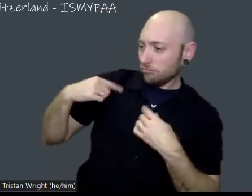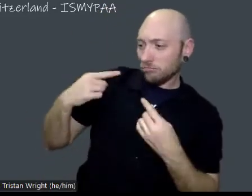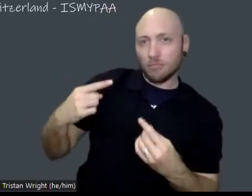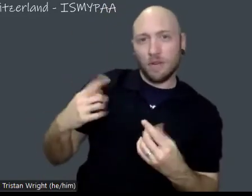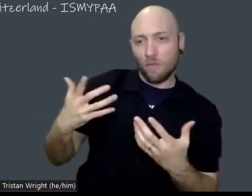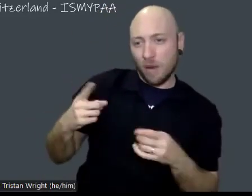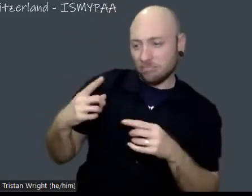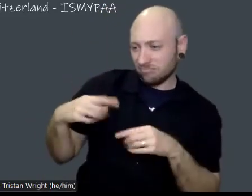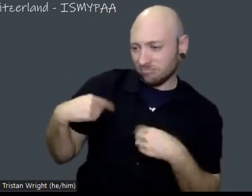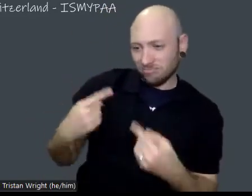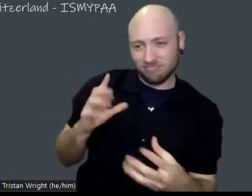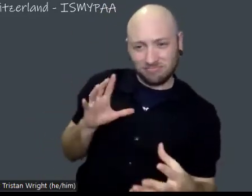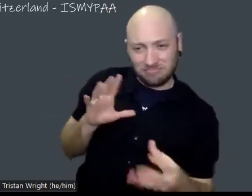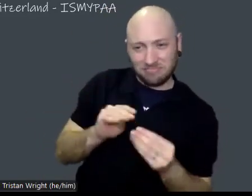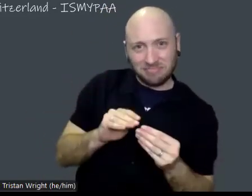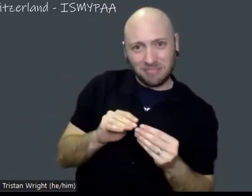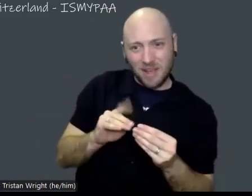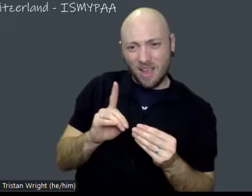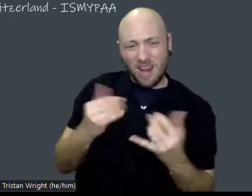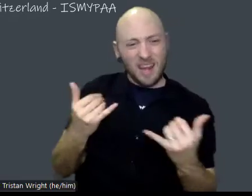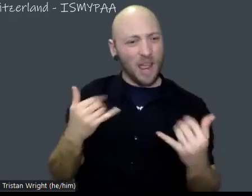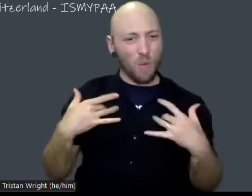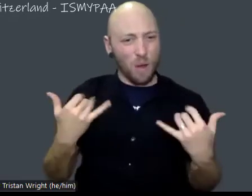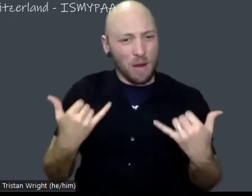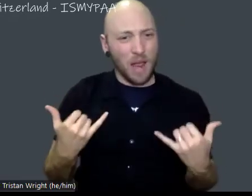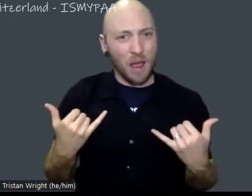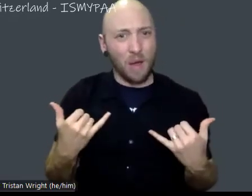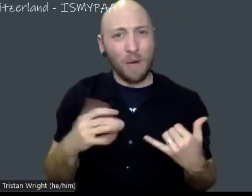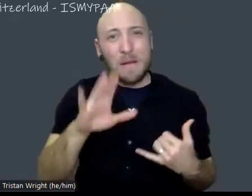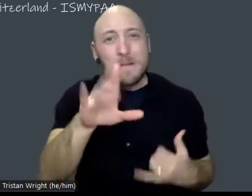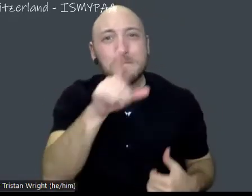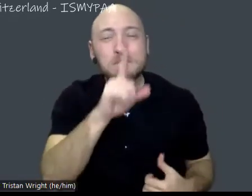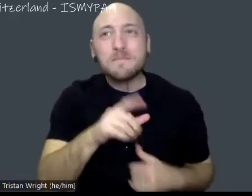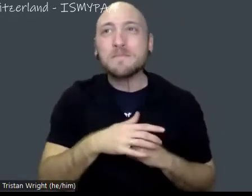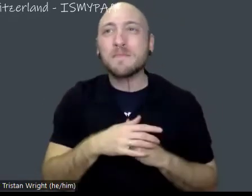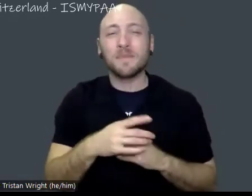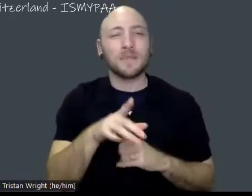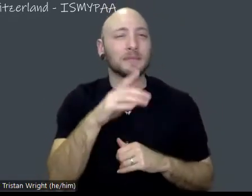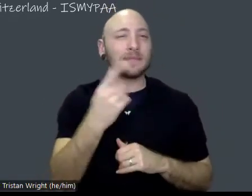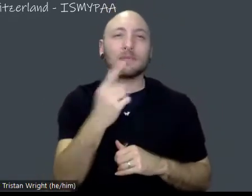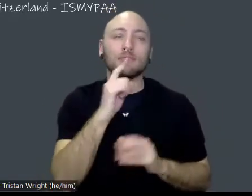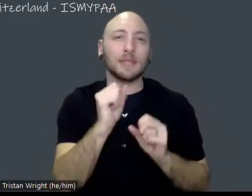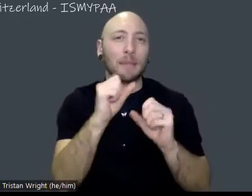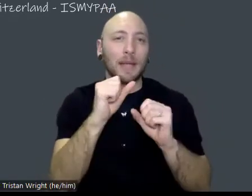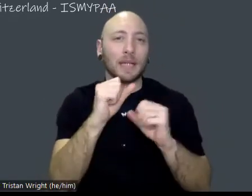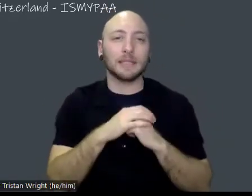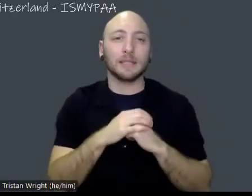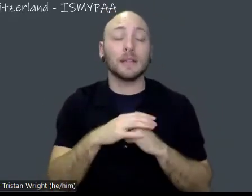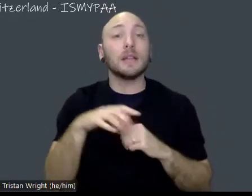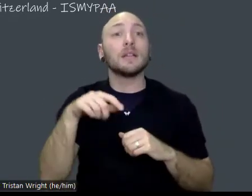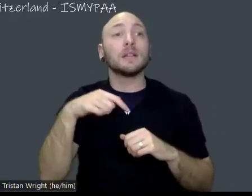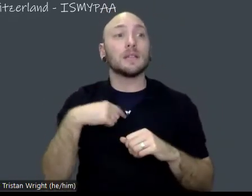And the amazing things is that thanks to these service I'm doing